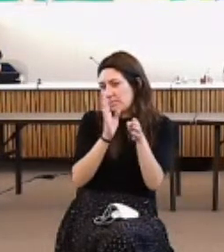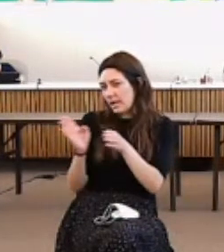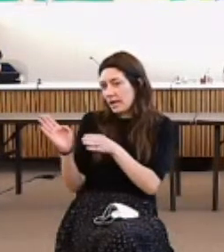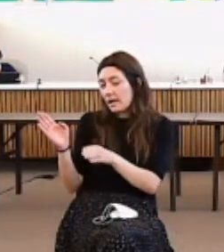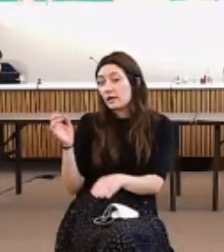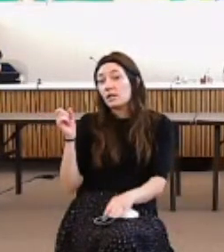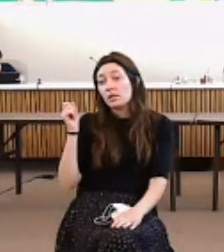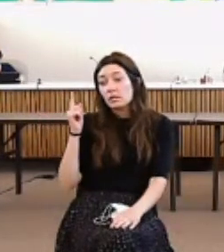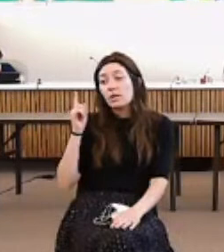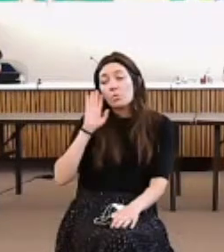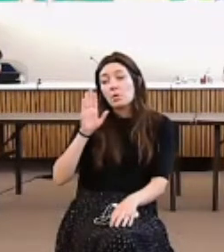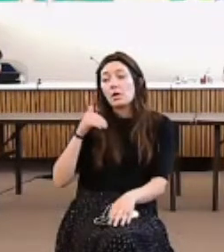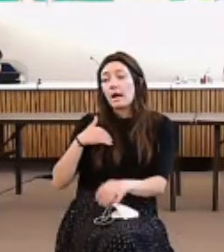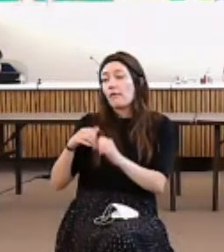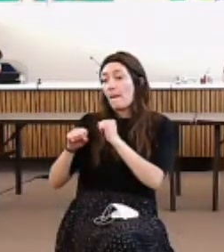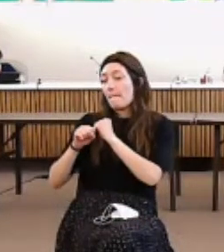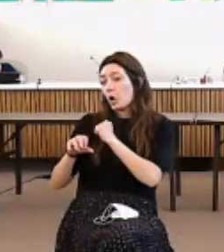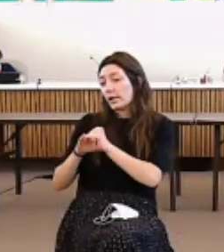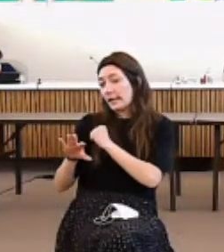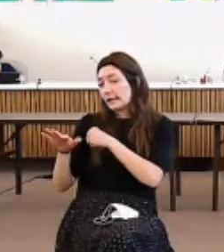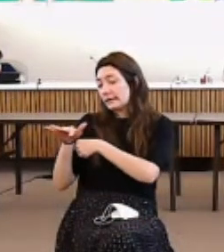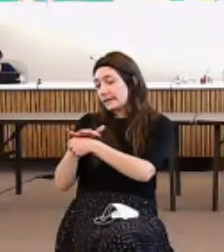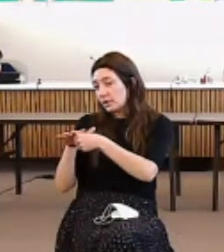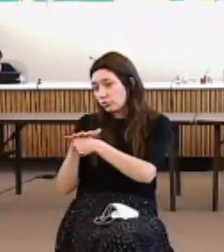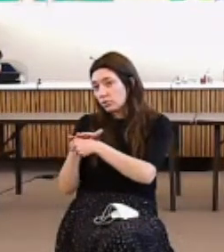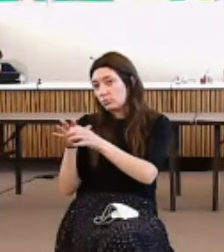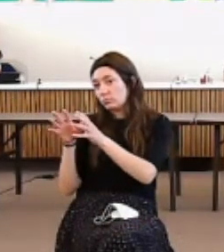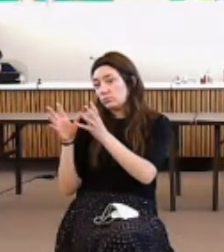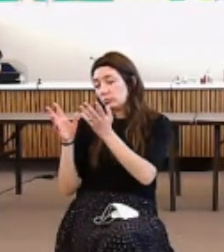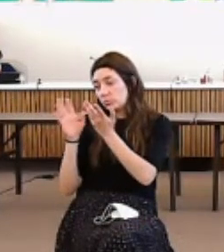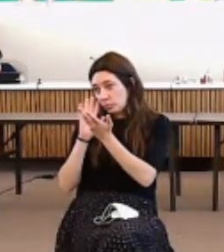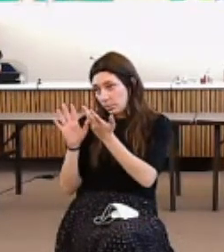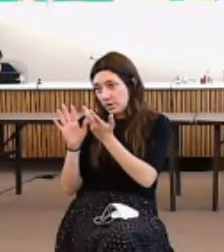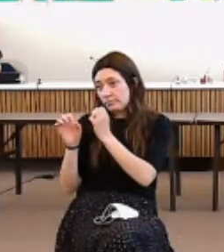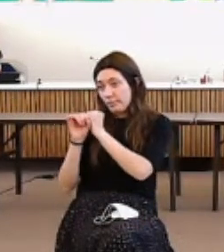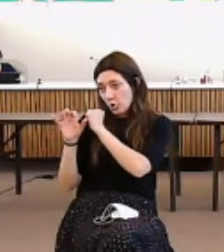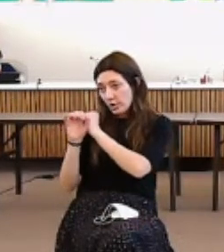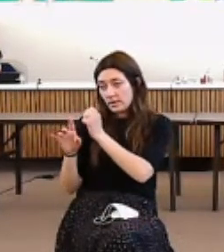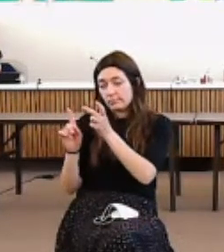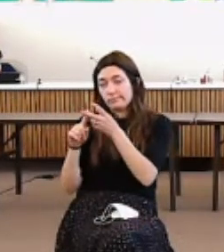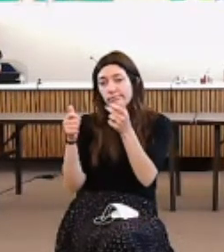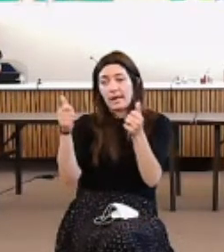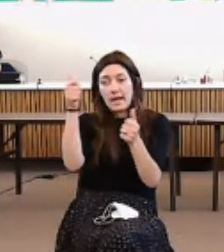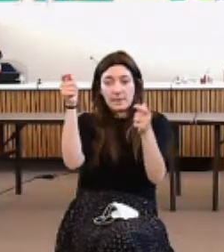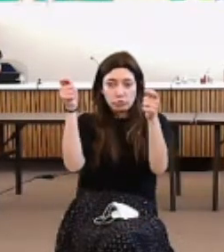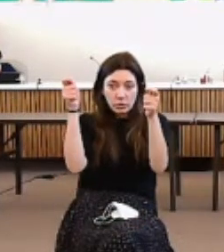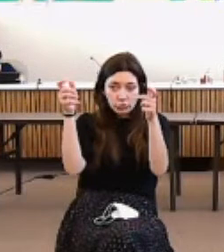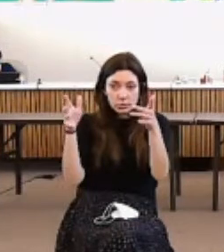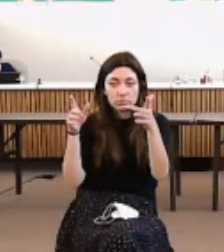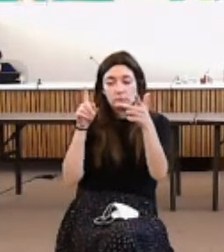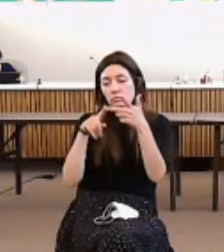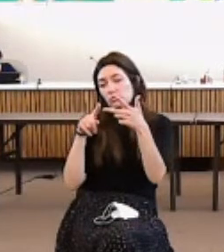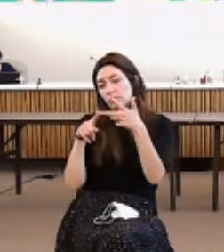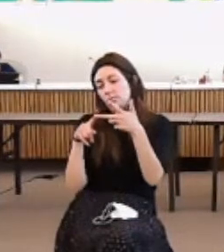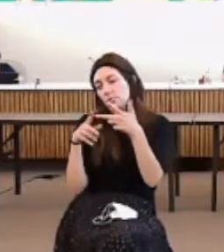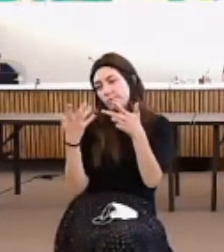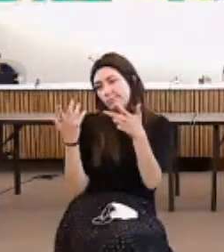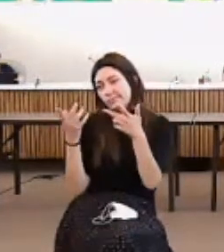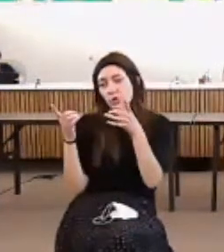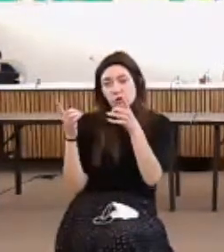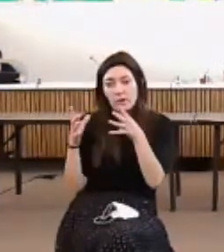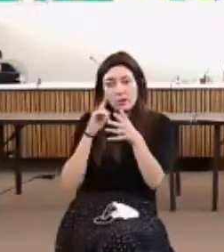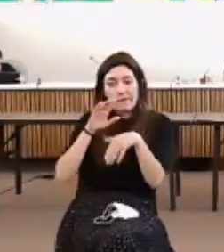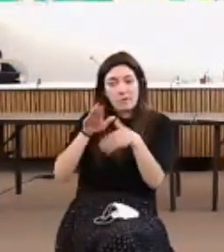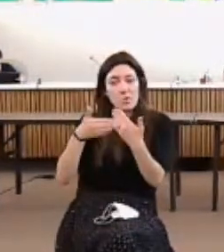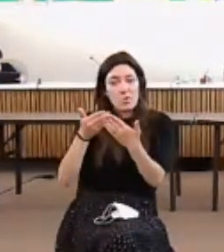marketing section that there will be administration. We'll have a director of the